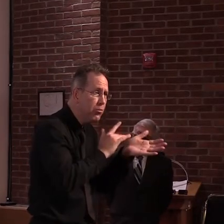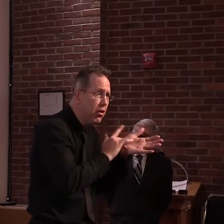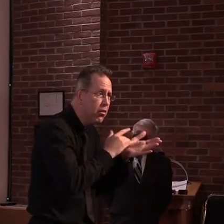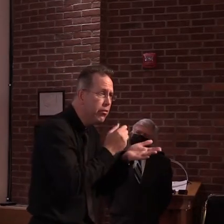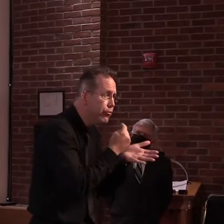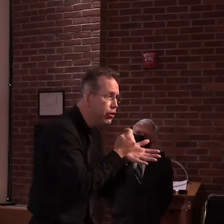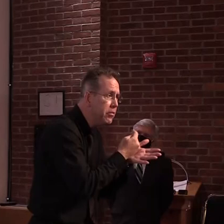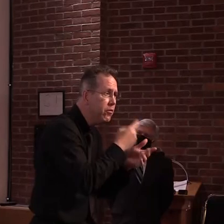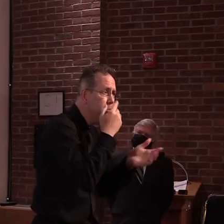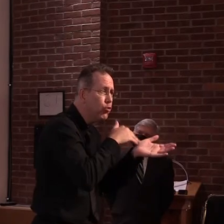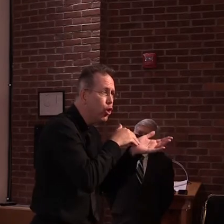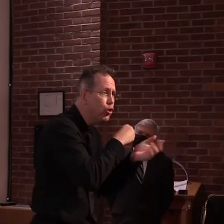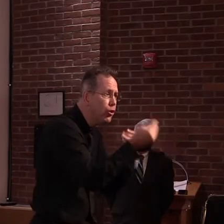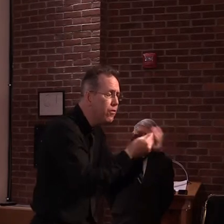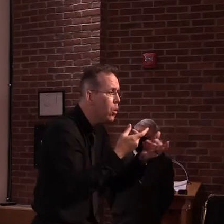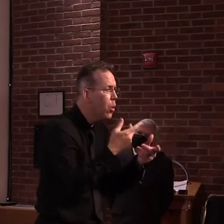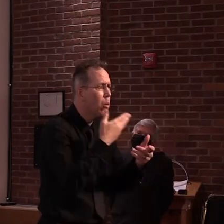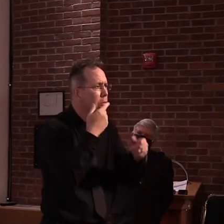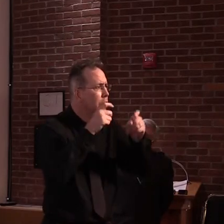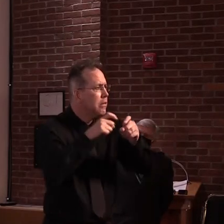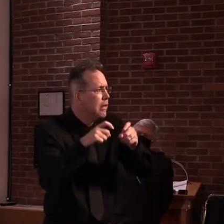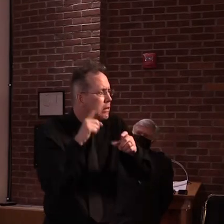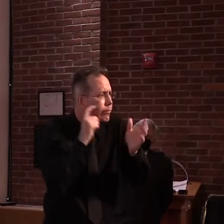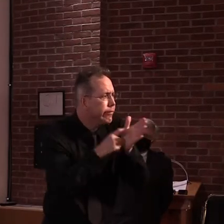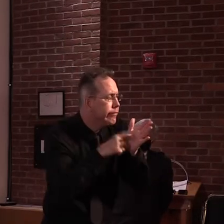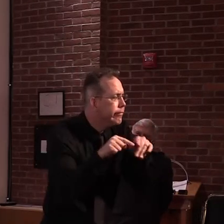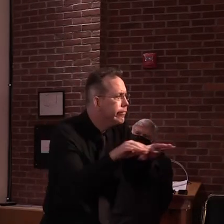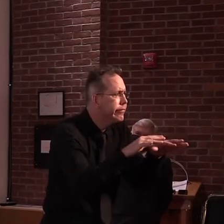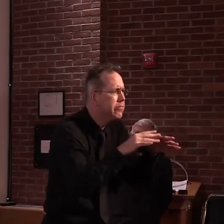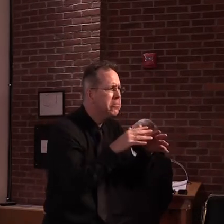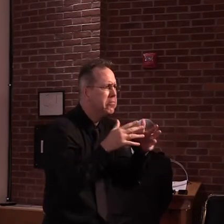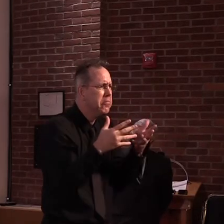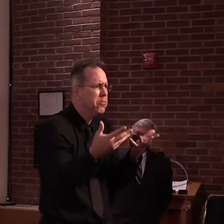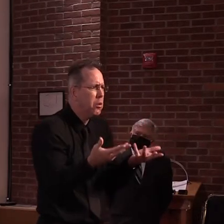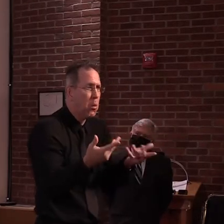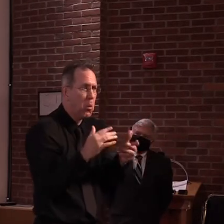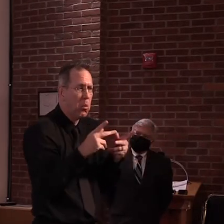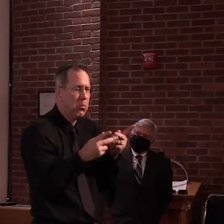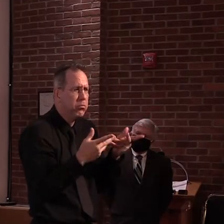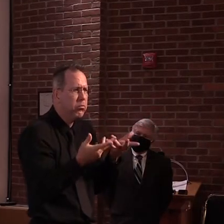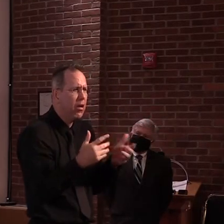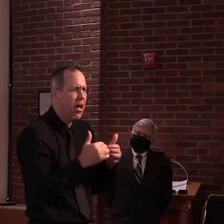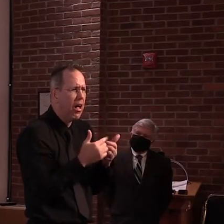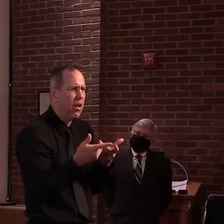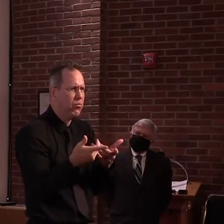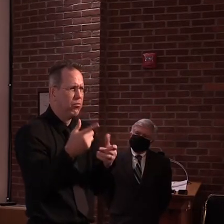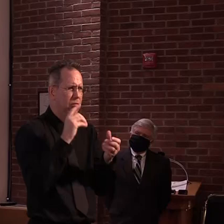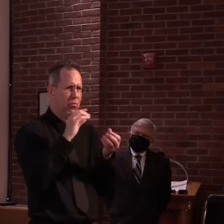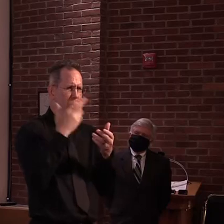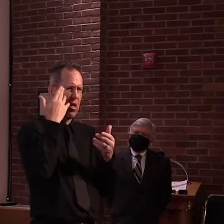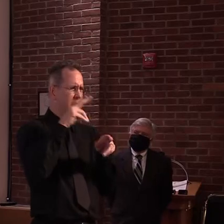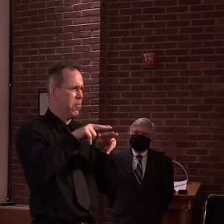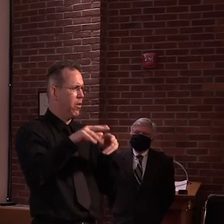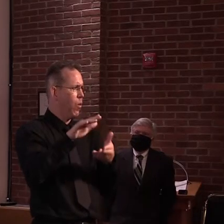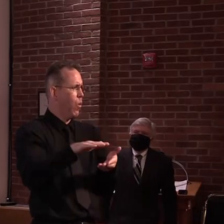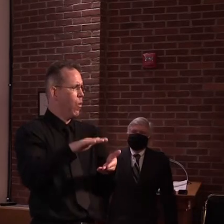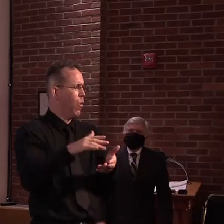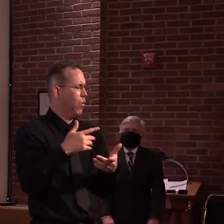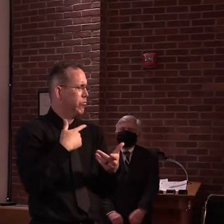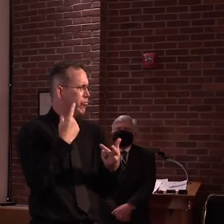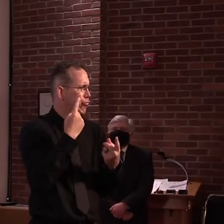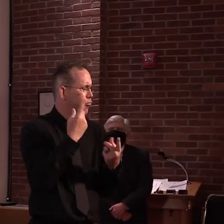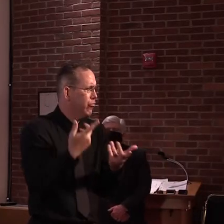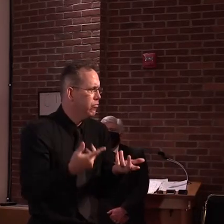we are seeing less active viral infection in the population. Because not only are the ICUs doing very